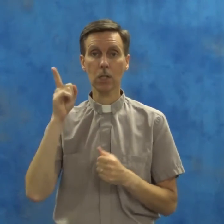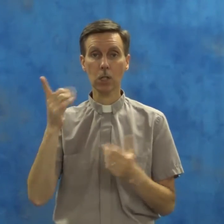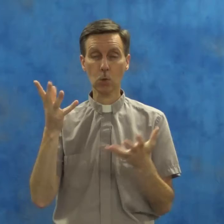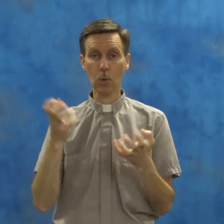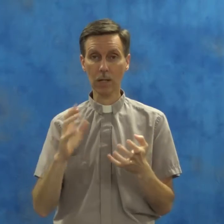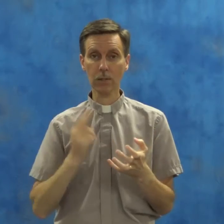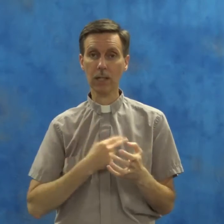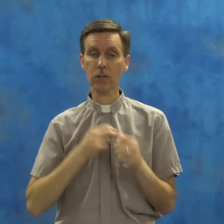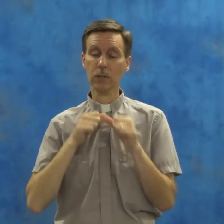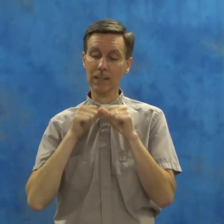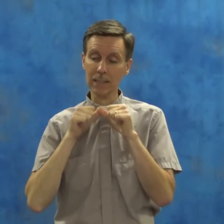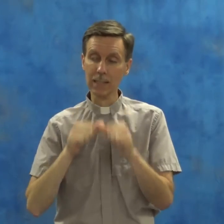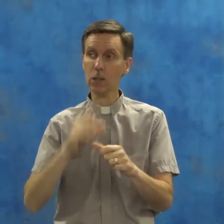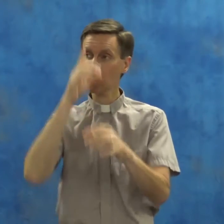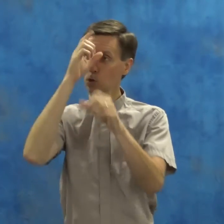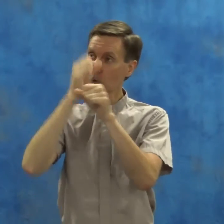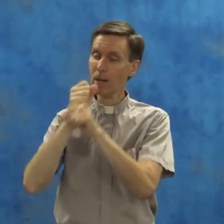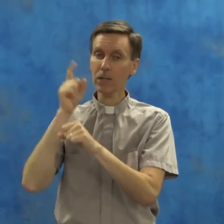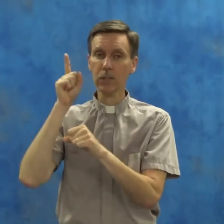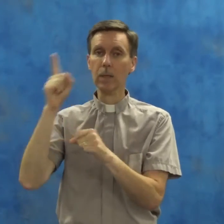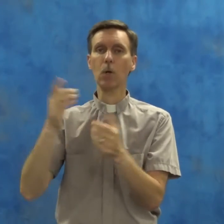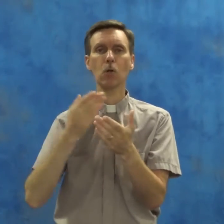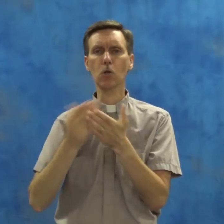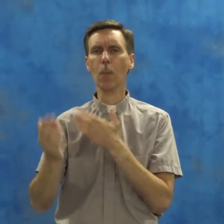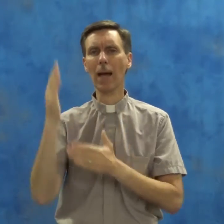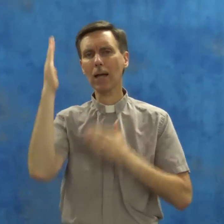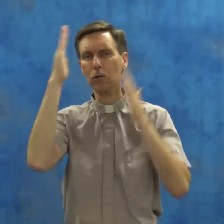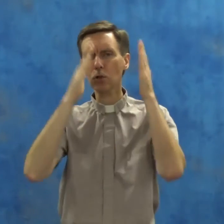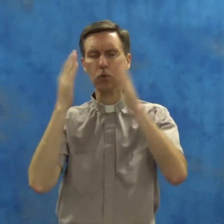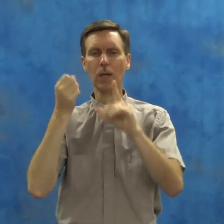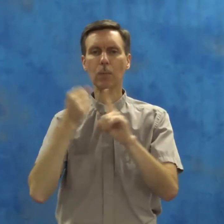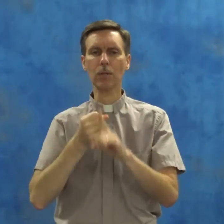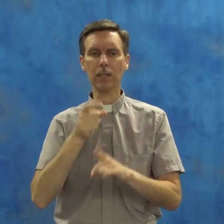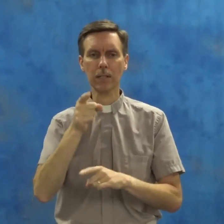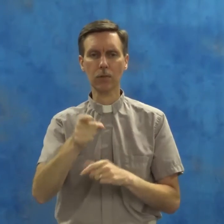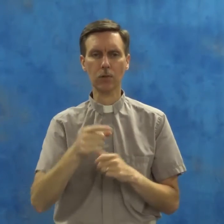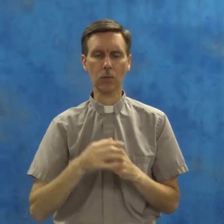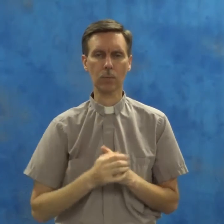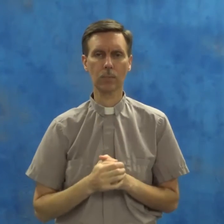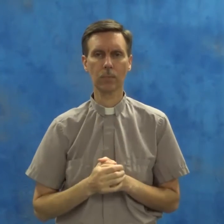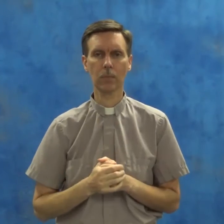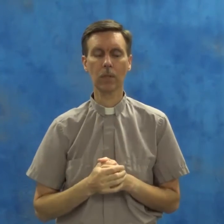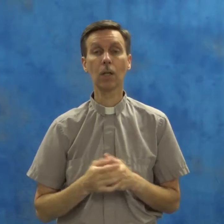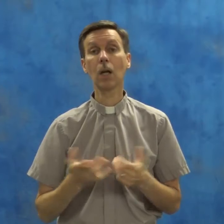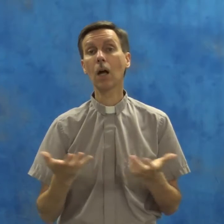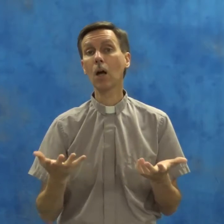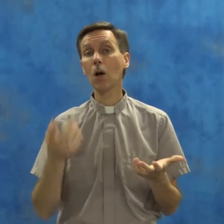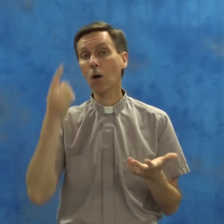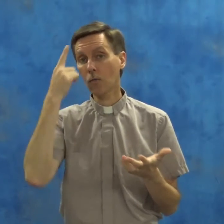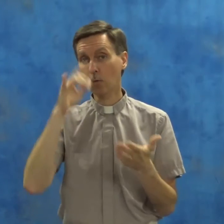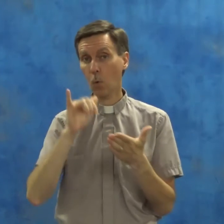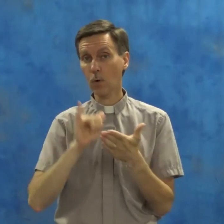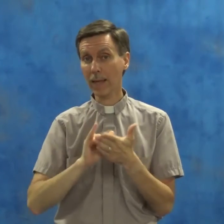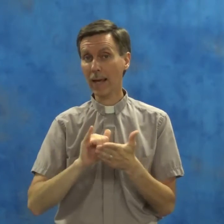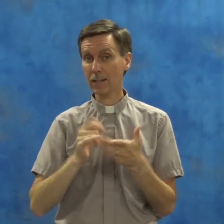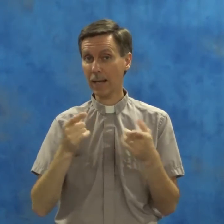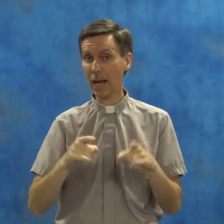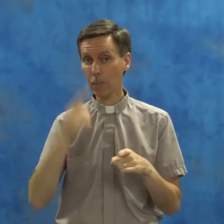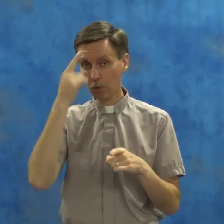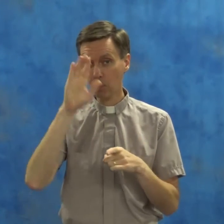He wants us to continue to trust him, no matter the trouble that hits you. For that to happen, for